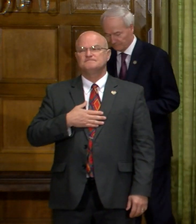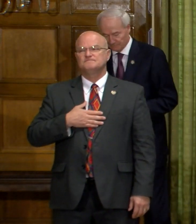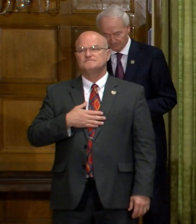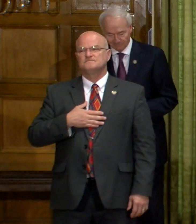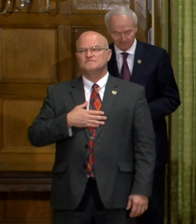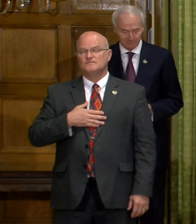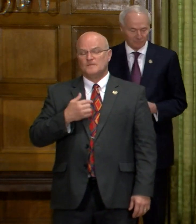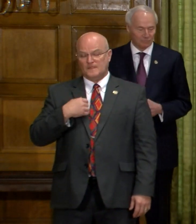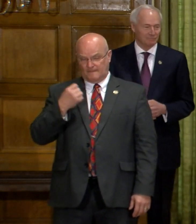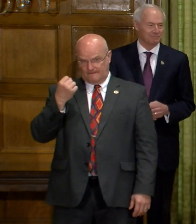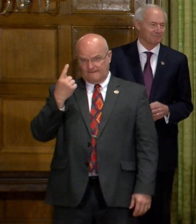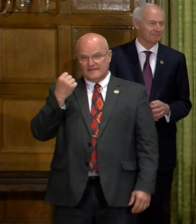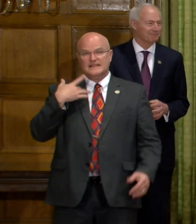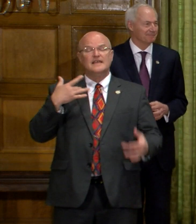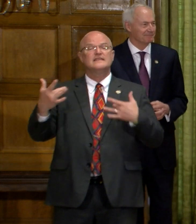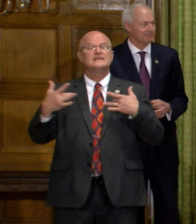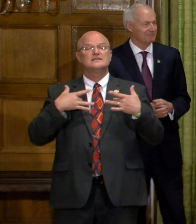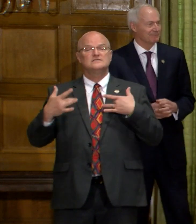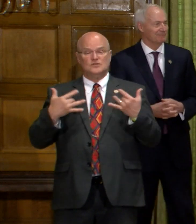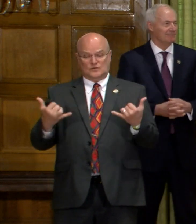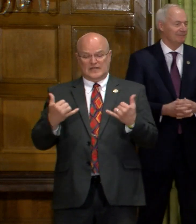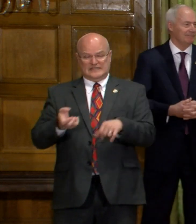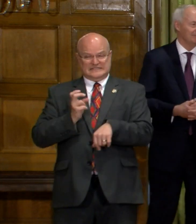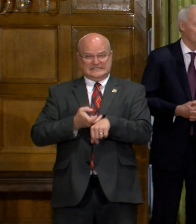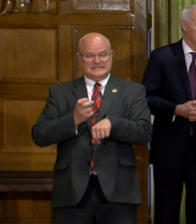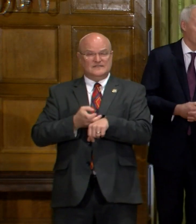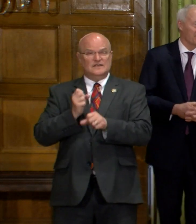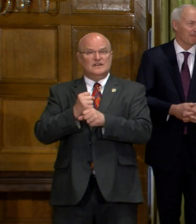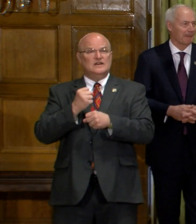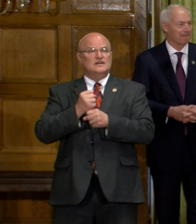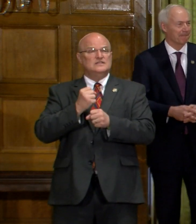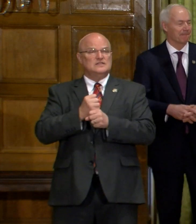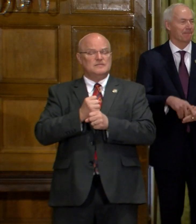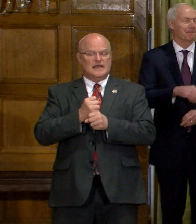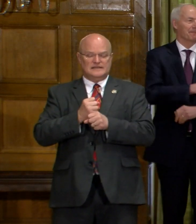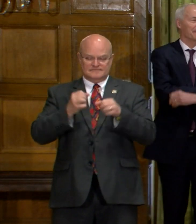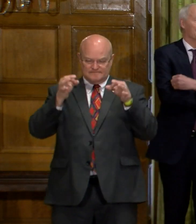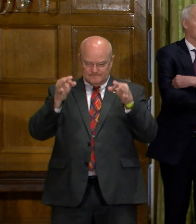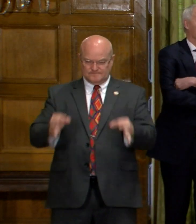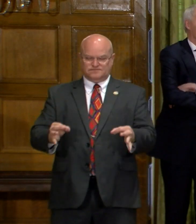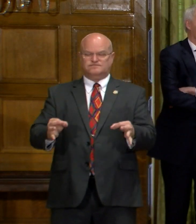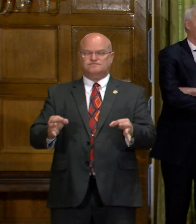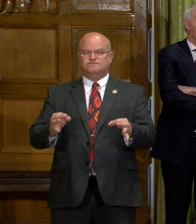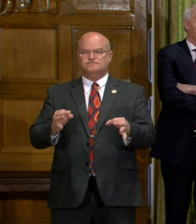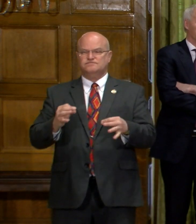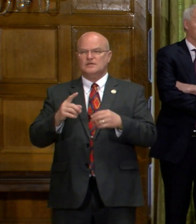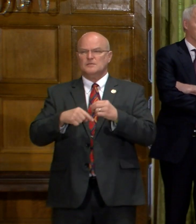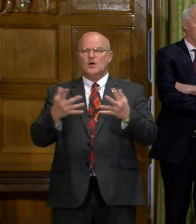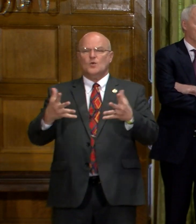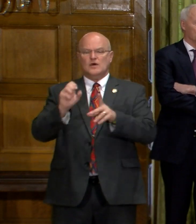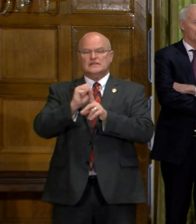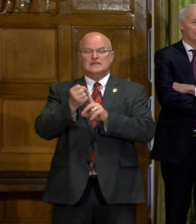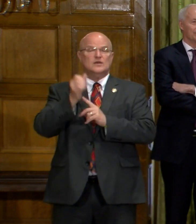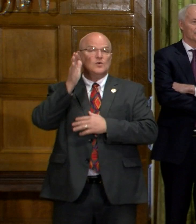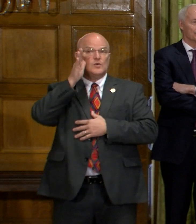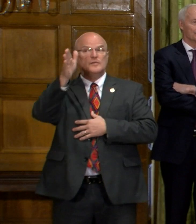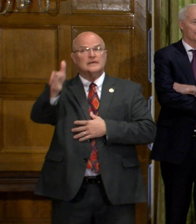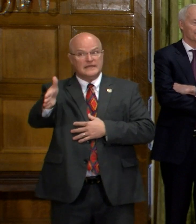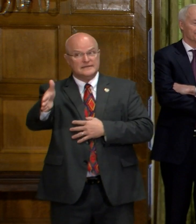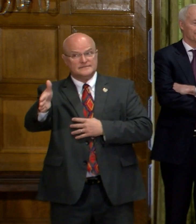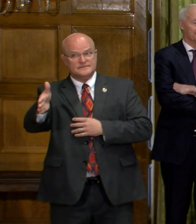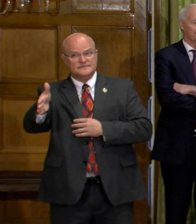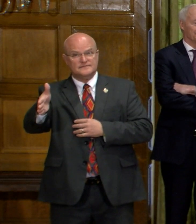Thank you. I understand the concerns, and it's difficult to make firm statements about what our situation is going to